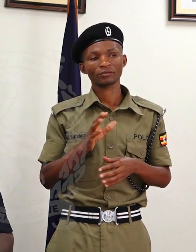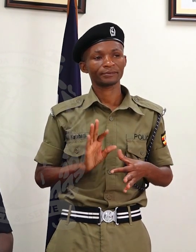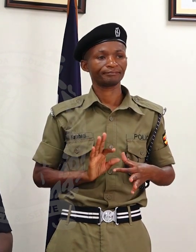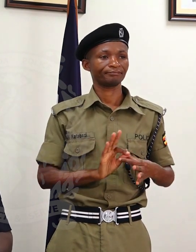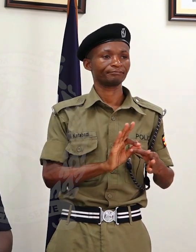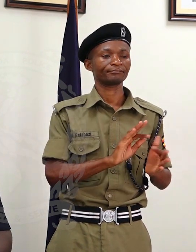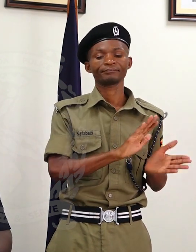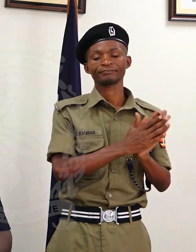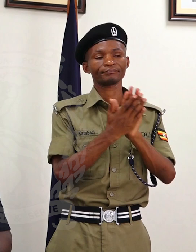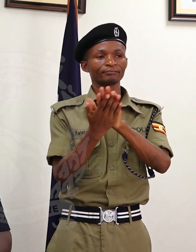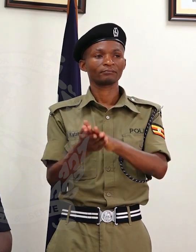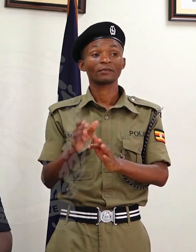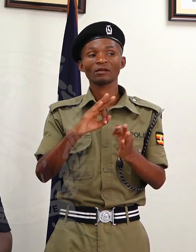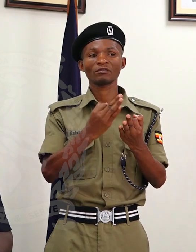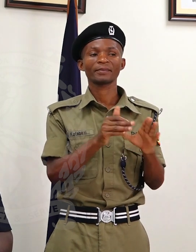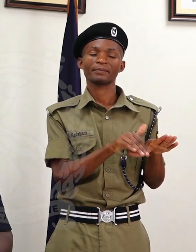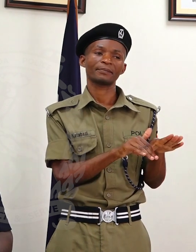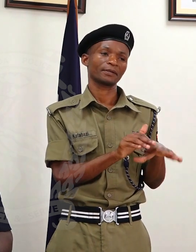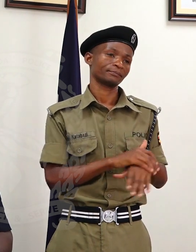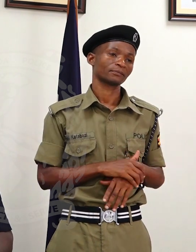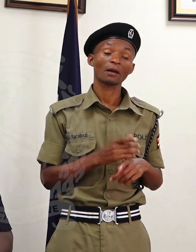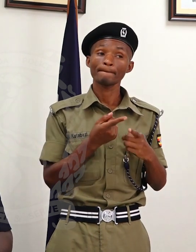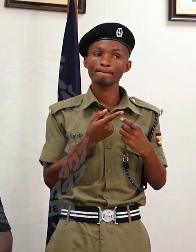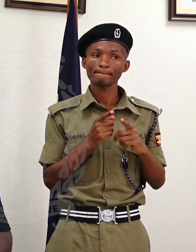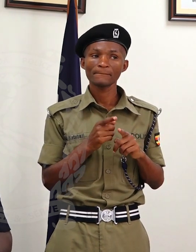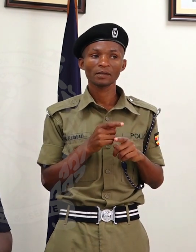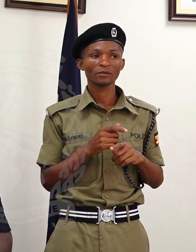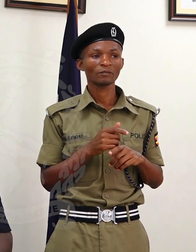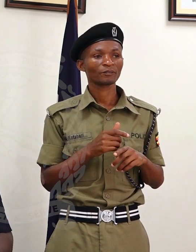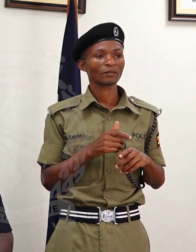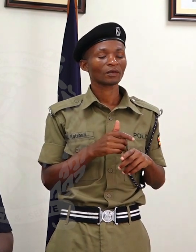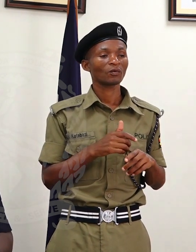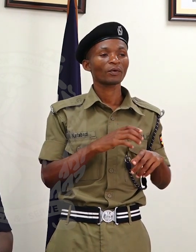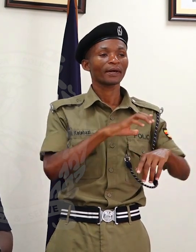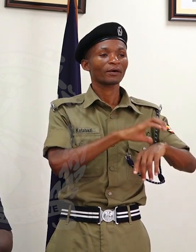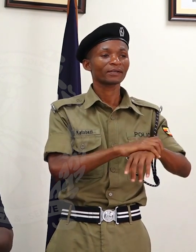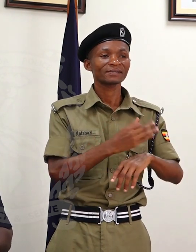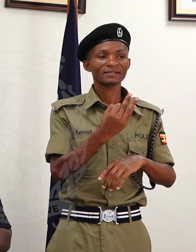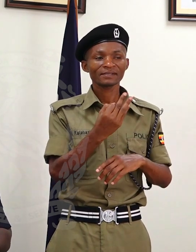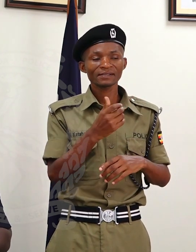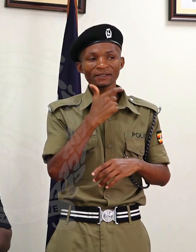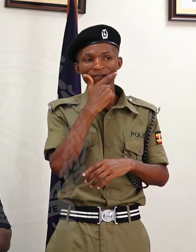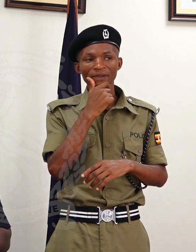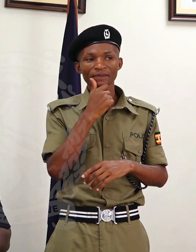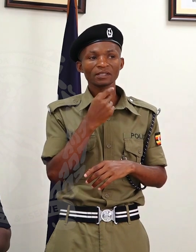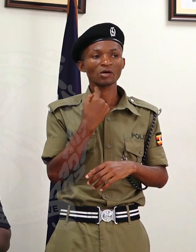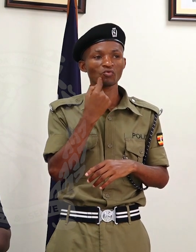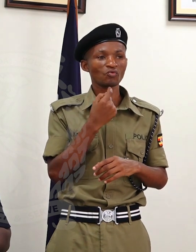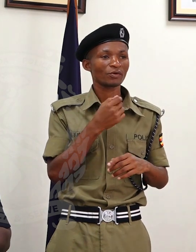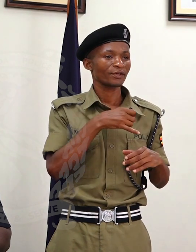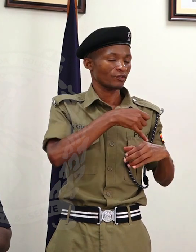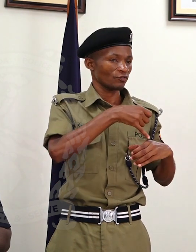the family. But of course, we managed to arrest the three suspects who were behind this kidnap